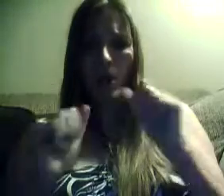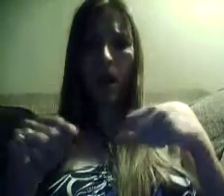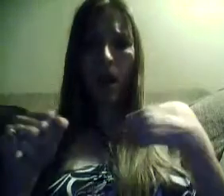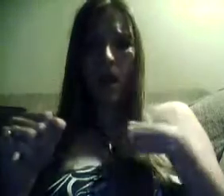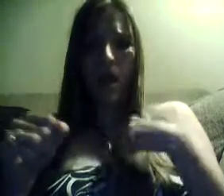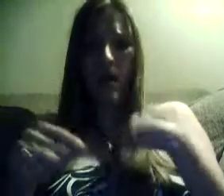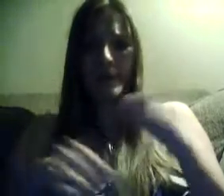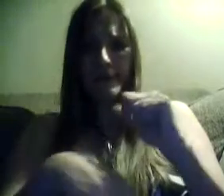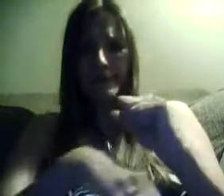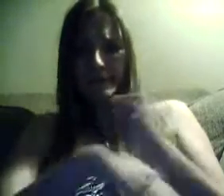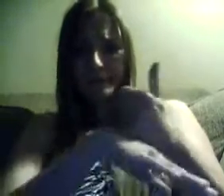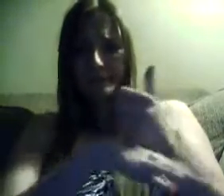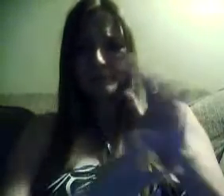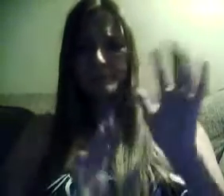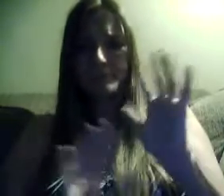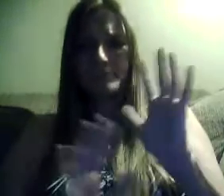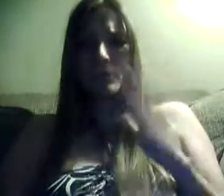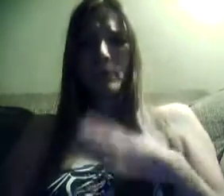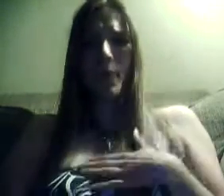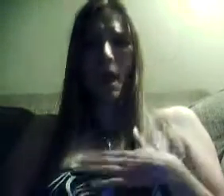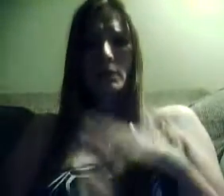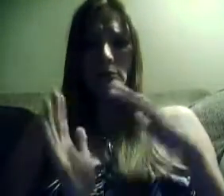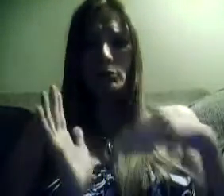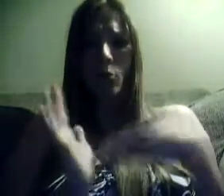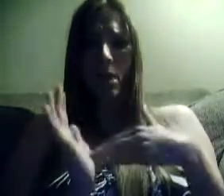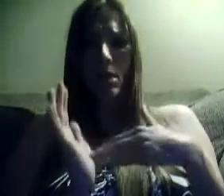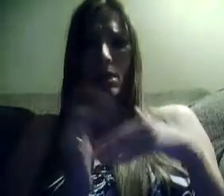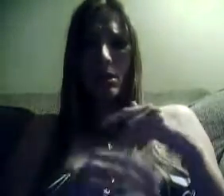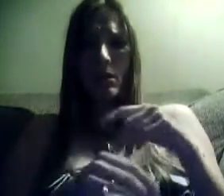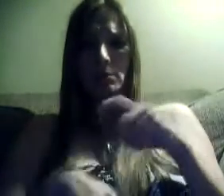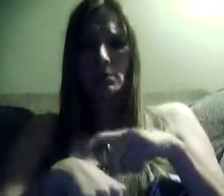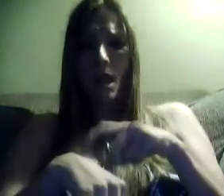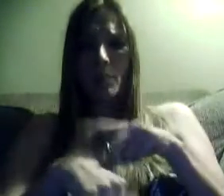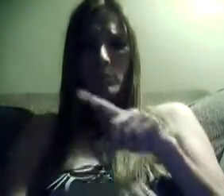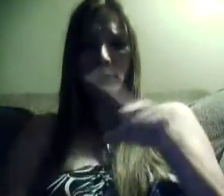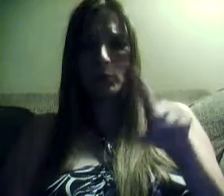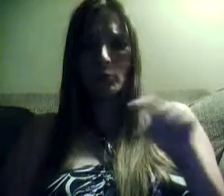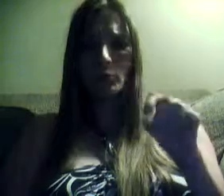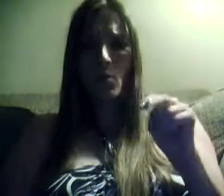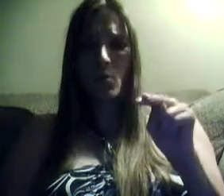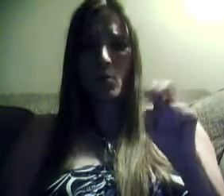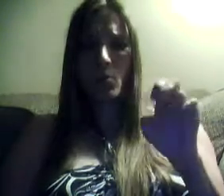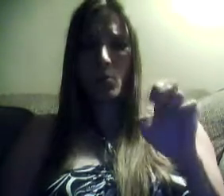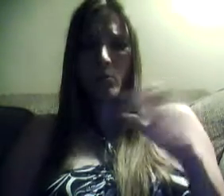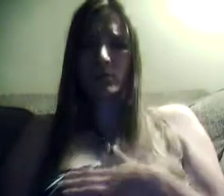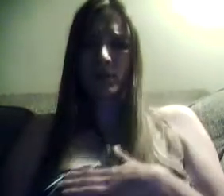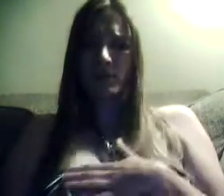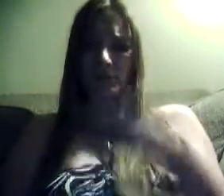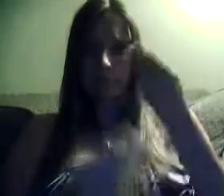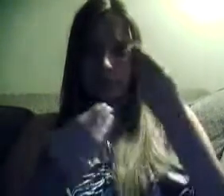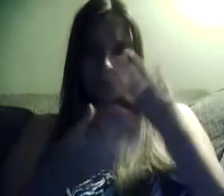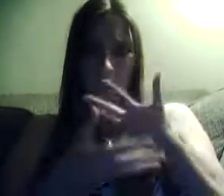How will we find our wizard? We need to figure out which path it's safe to take through the jungle.